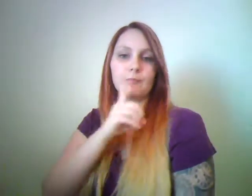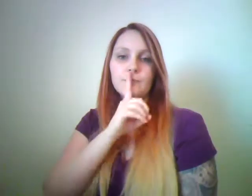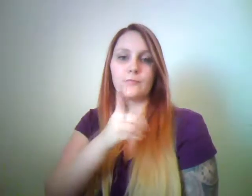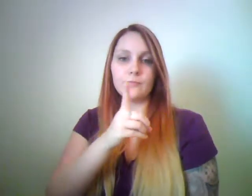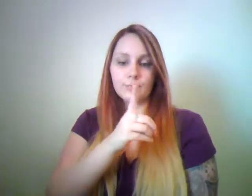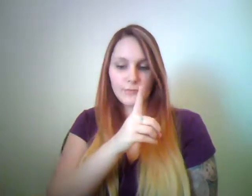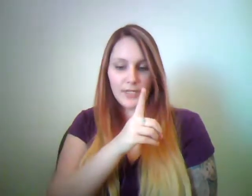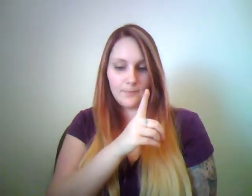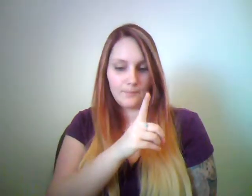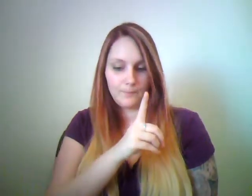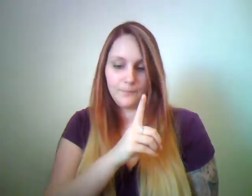Okay?